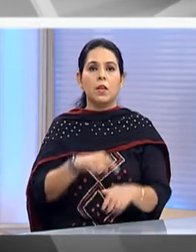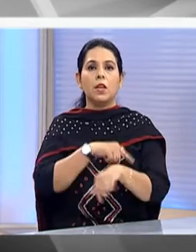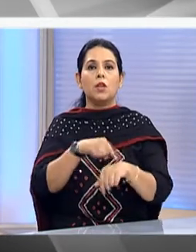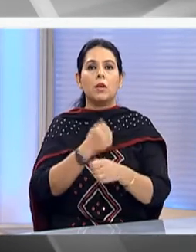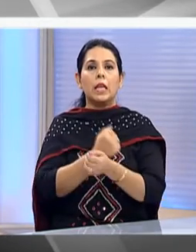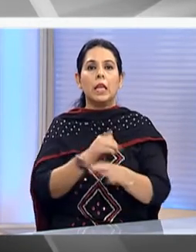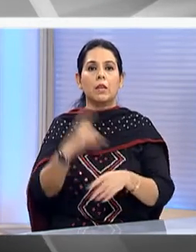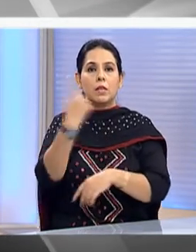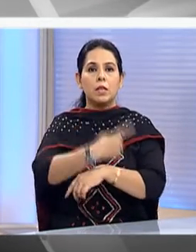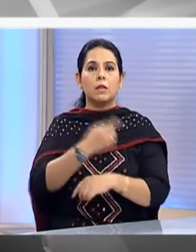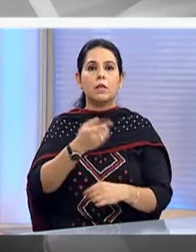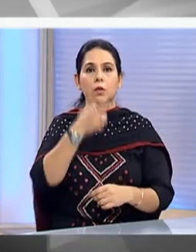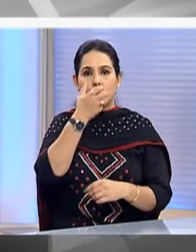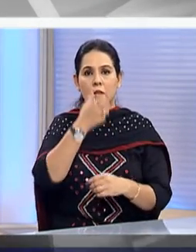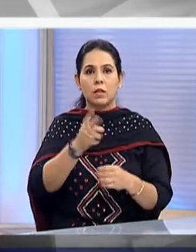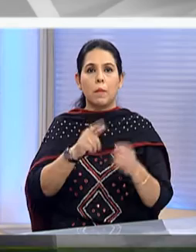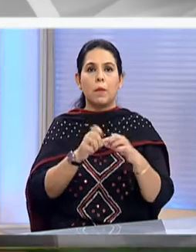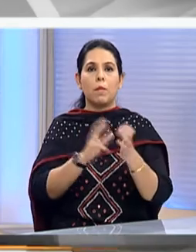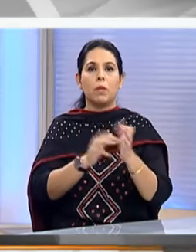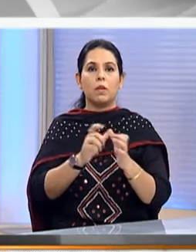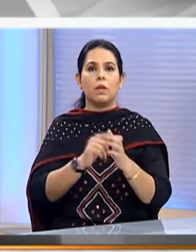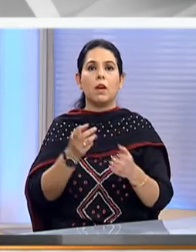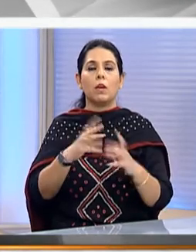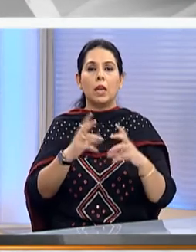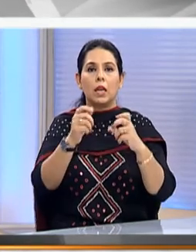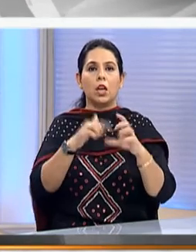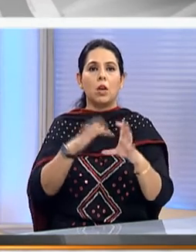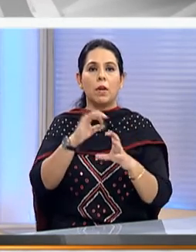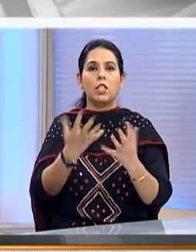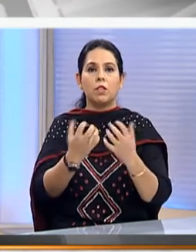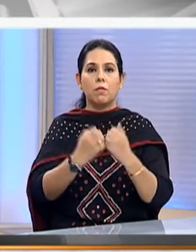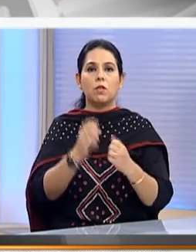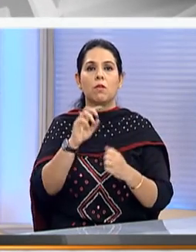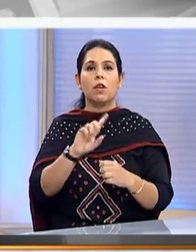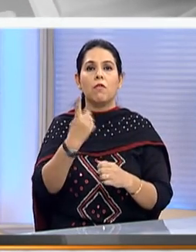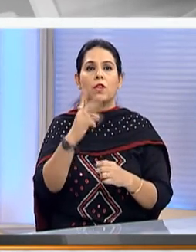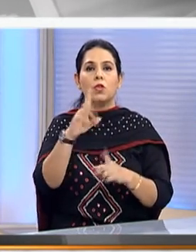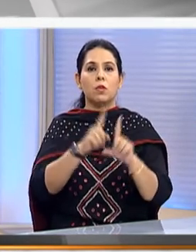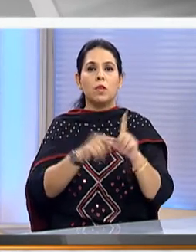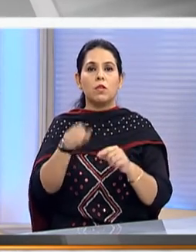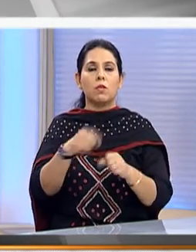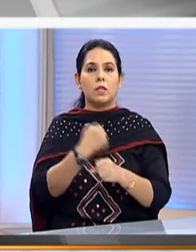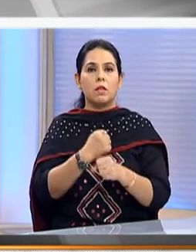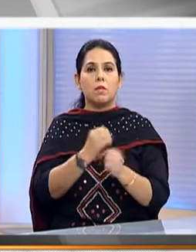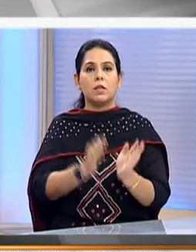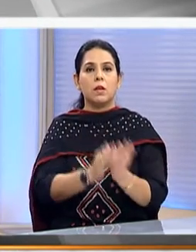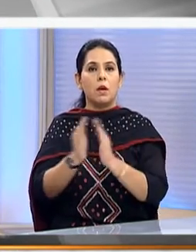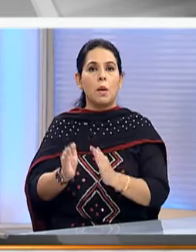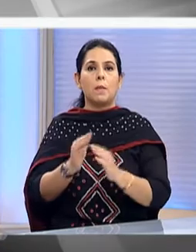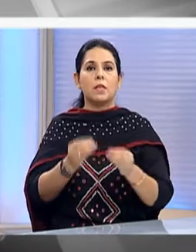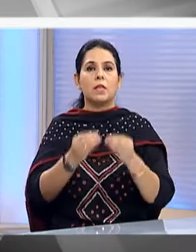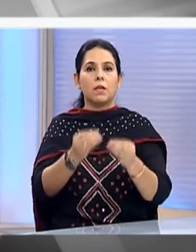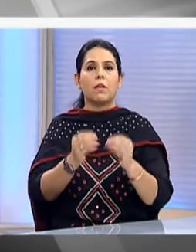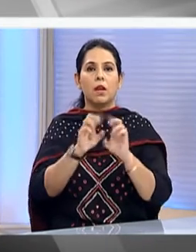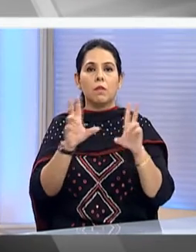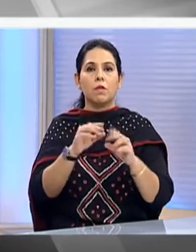During the Independence Day speech, Prime Minister Narendra Modi recounted the economic achievements of the first 2 years of his government,